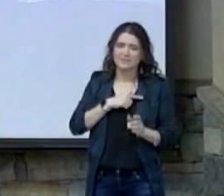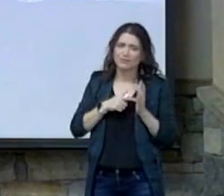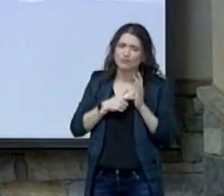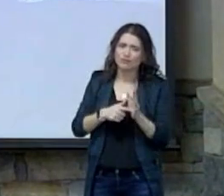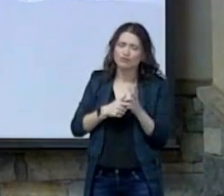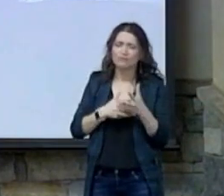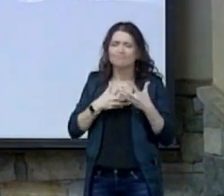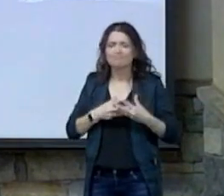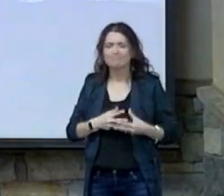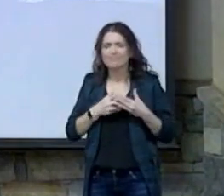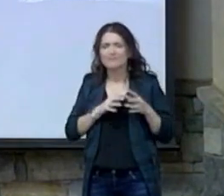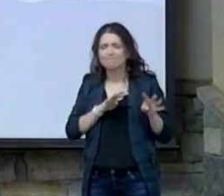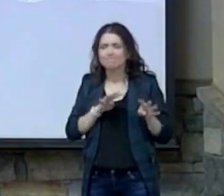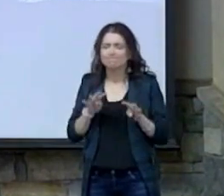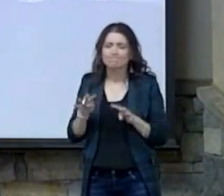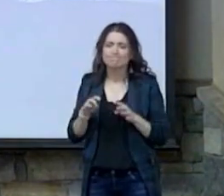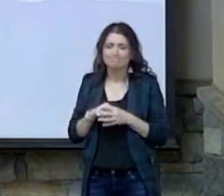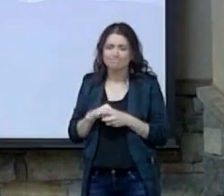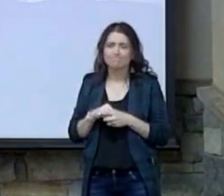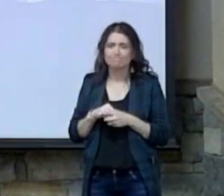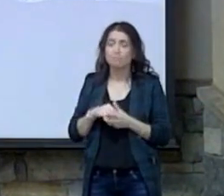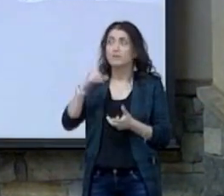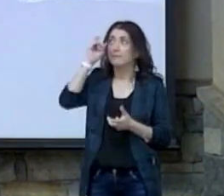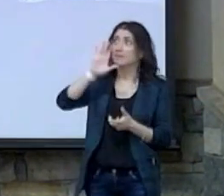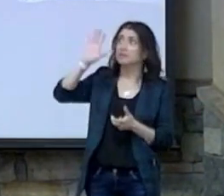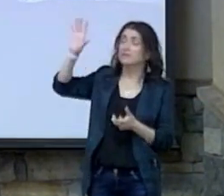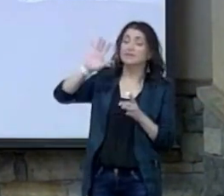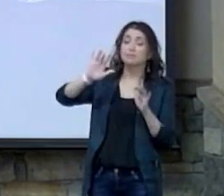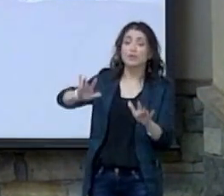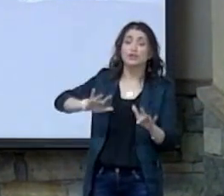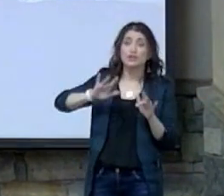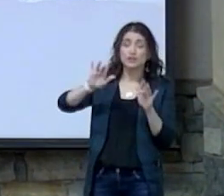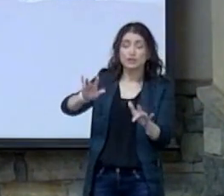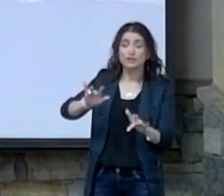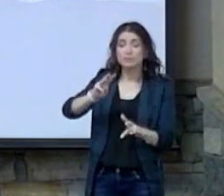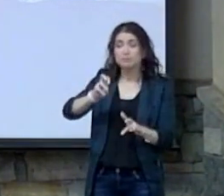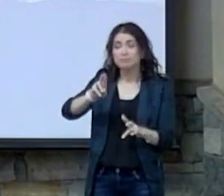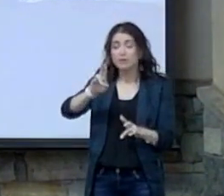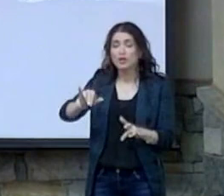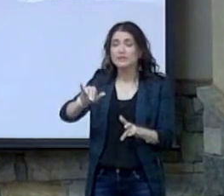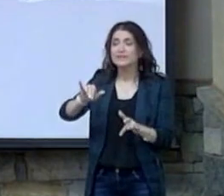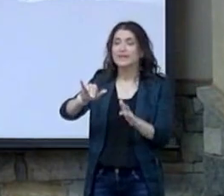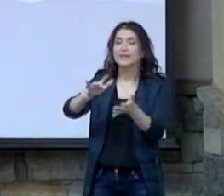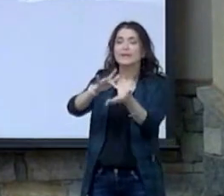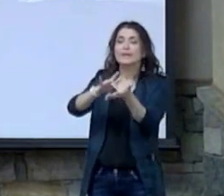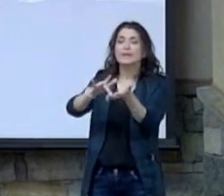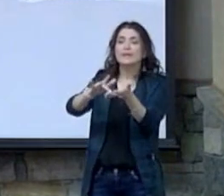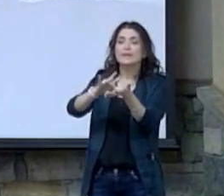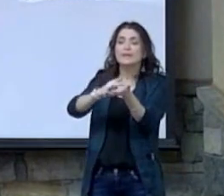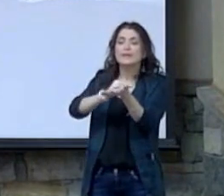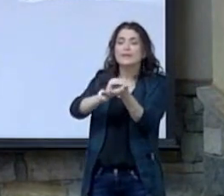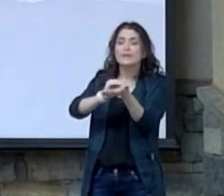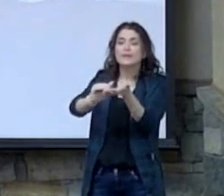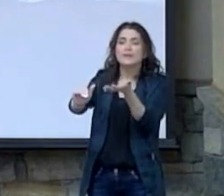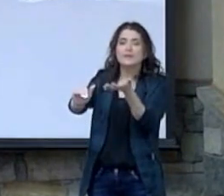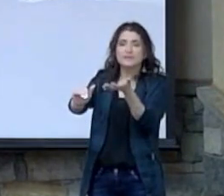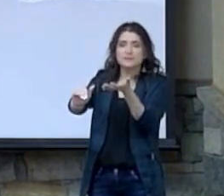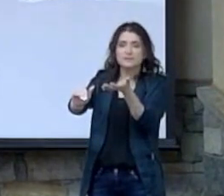compassion. And because of His mercy, He wipes the slate clean. He